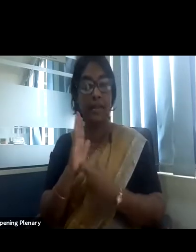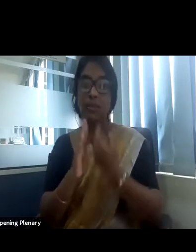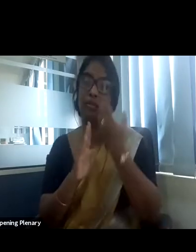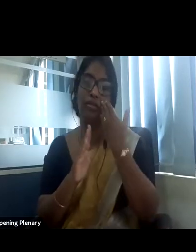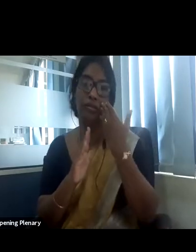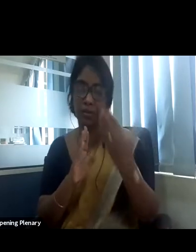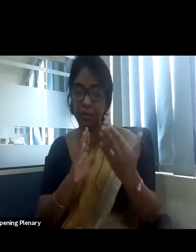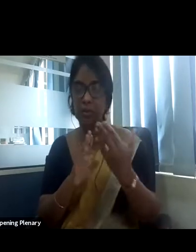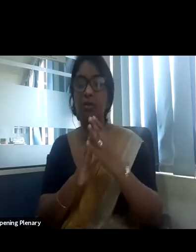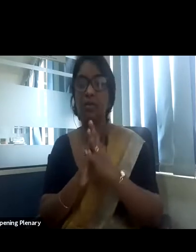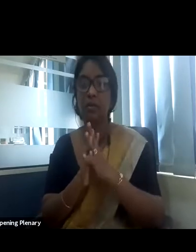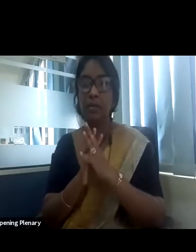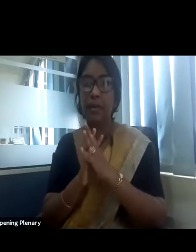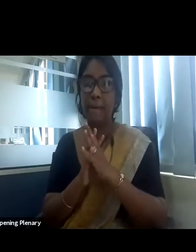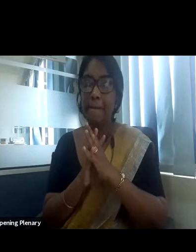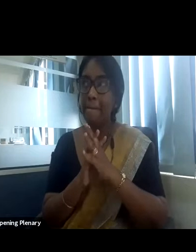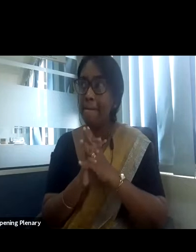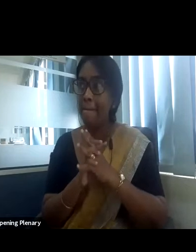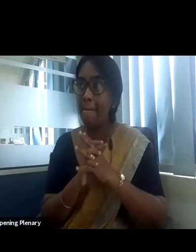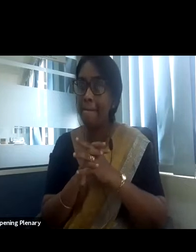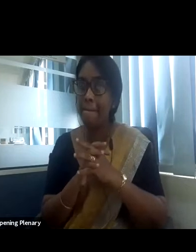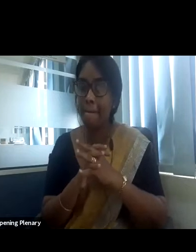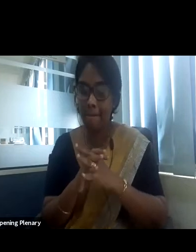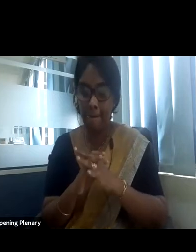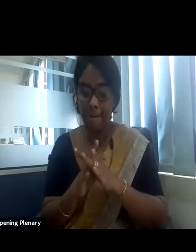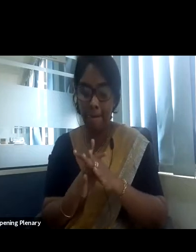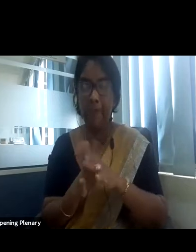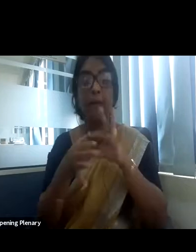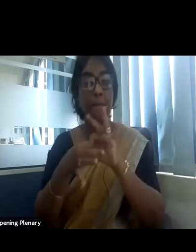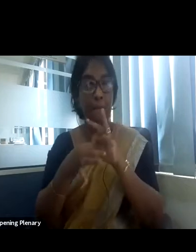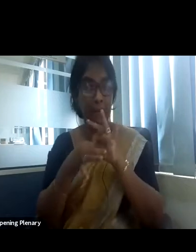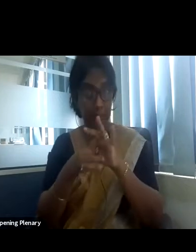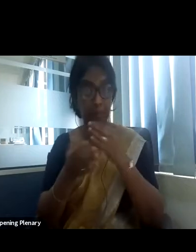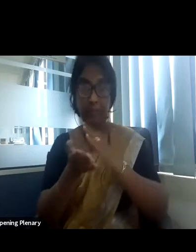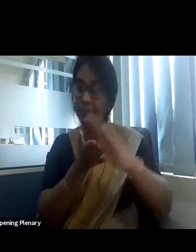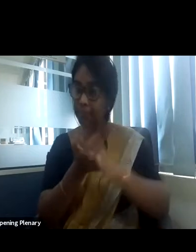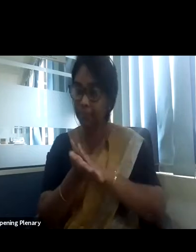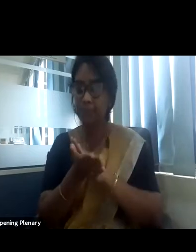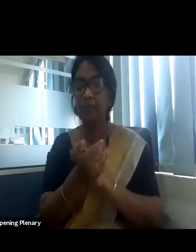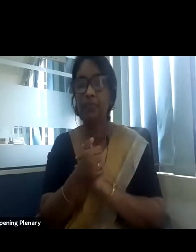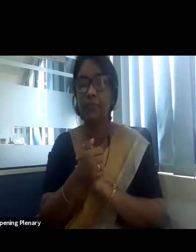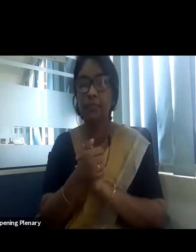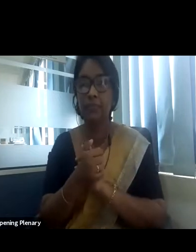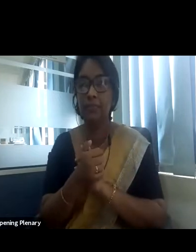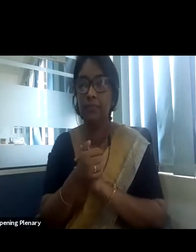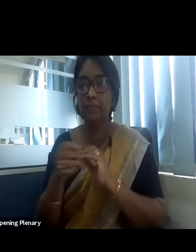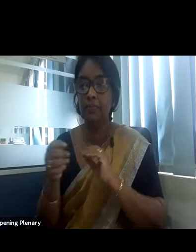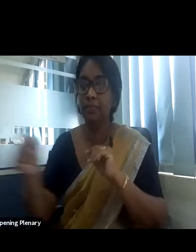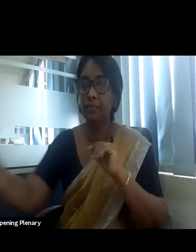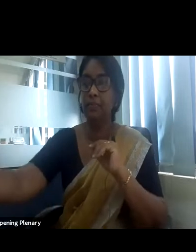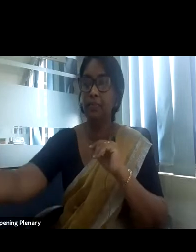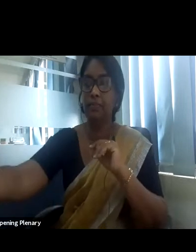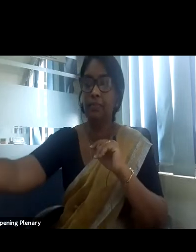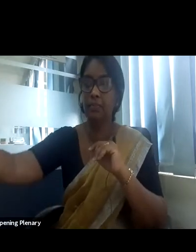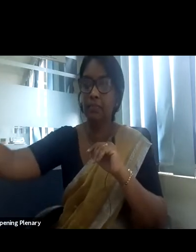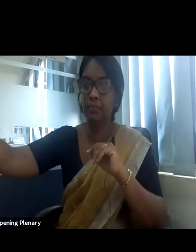PPPs, private-public partnerships, which we define as private sector providing funding upfront for a public service